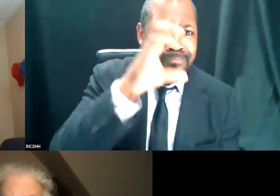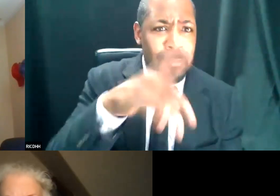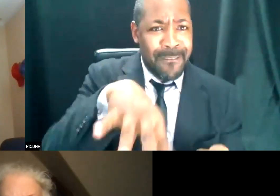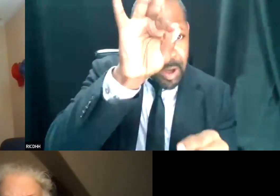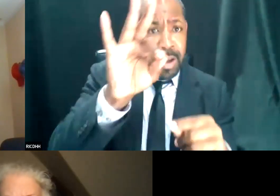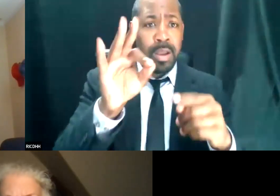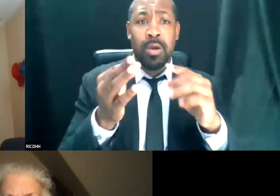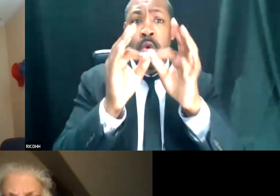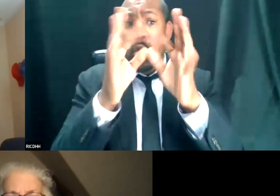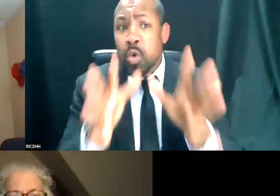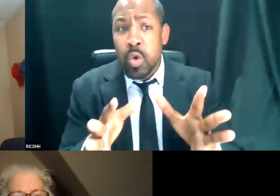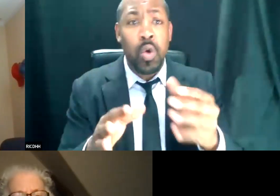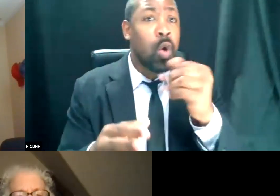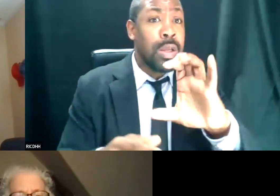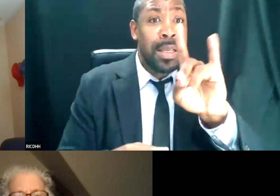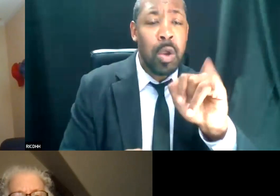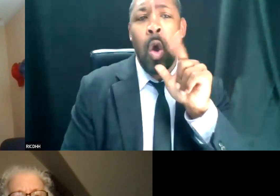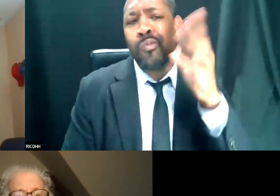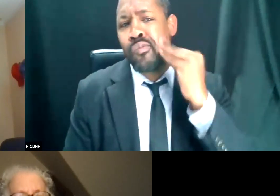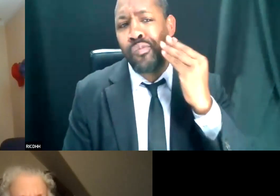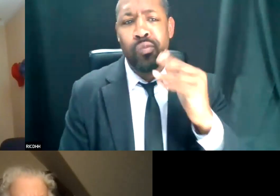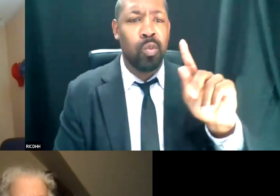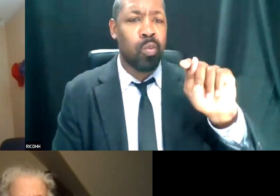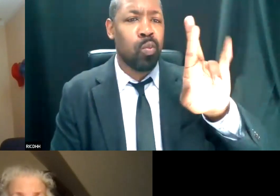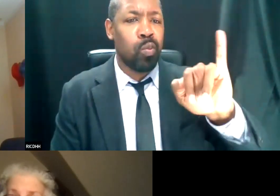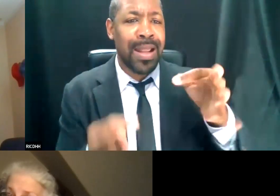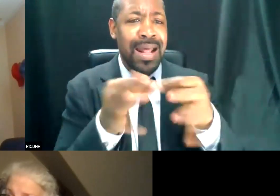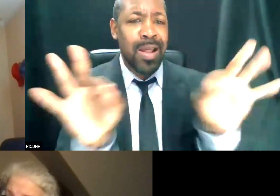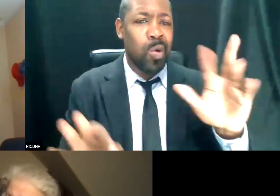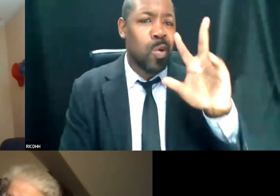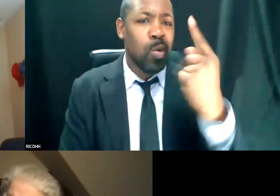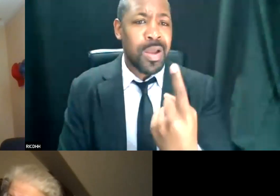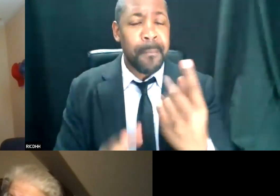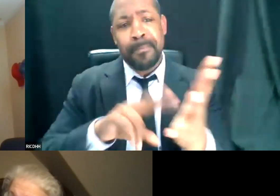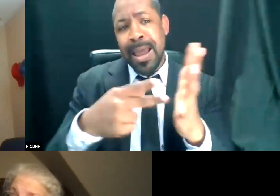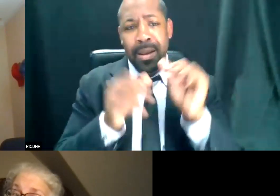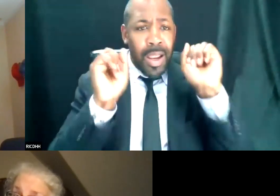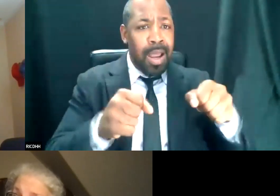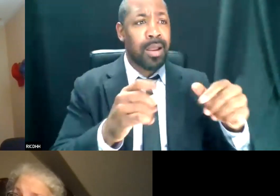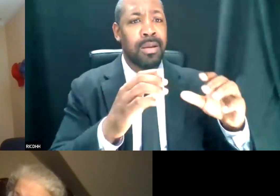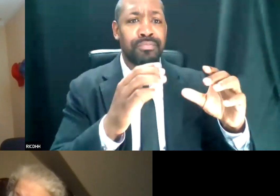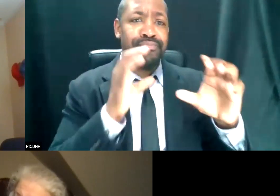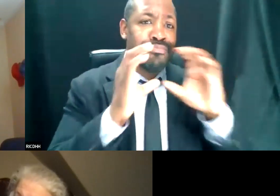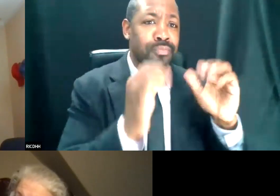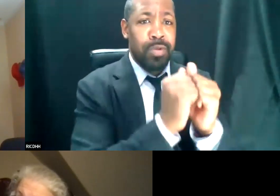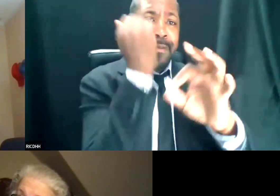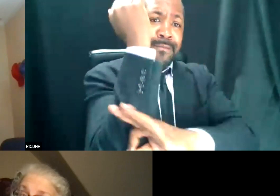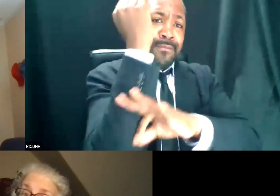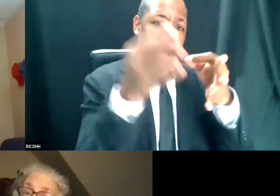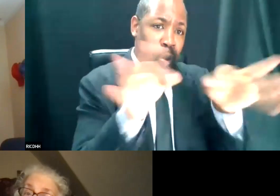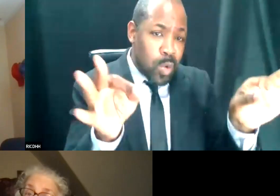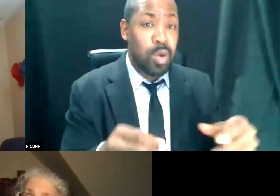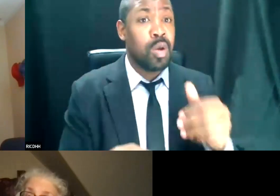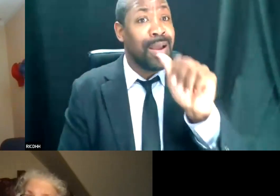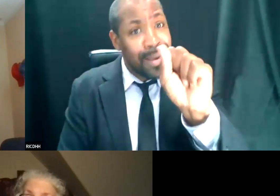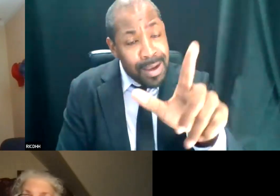And we want to find interpreters and certified deaf interpreters who are trilingual, people